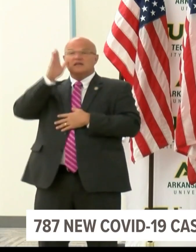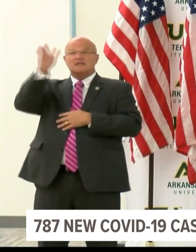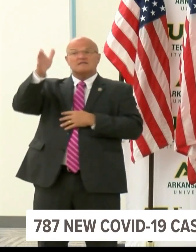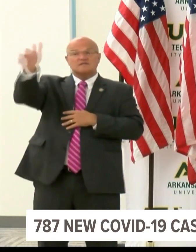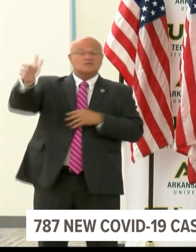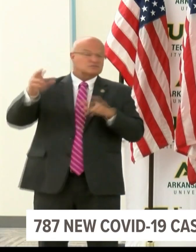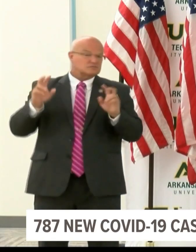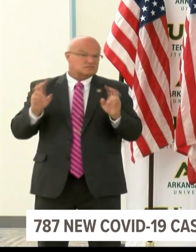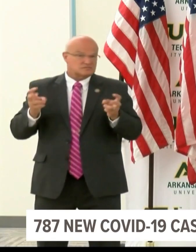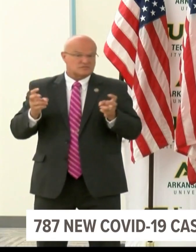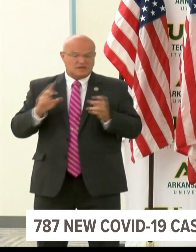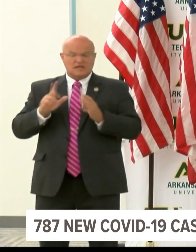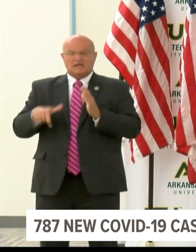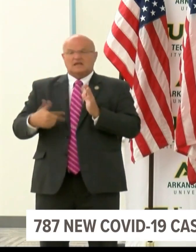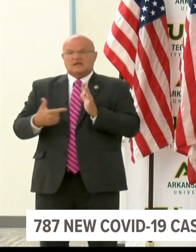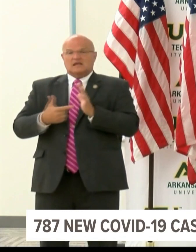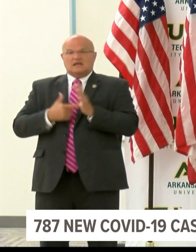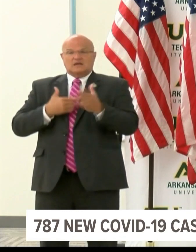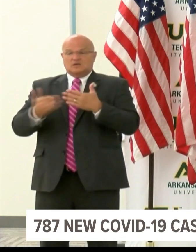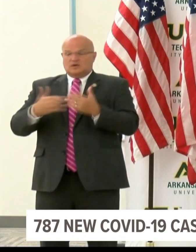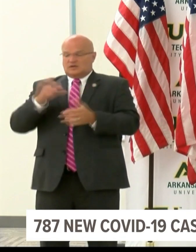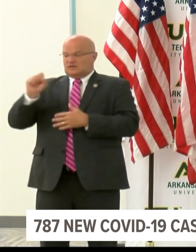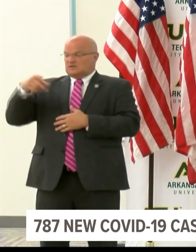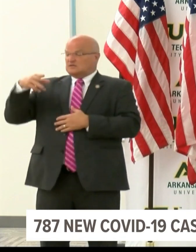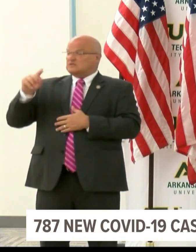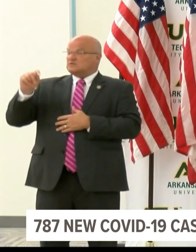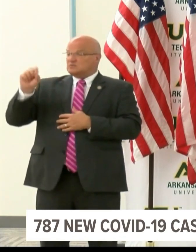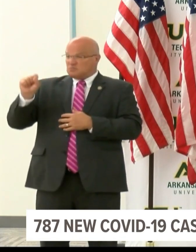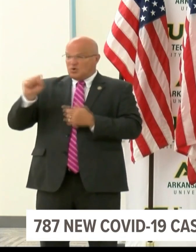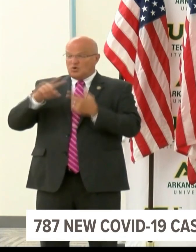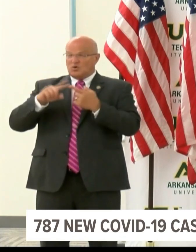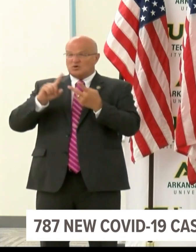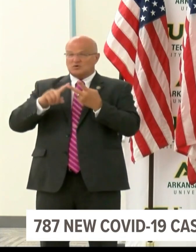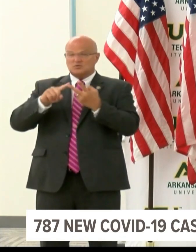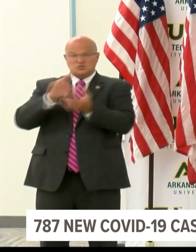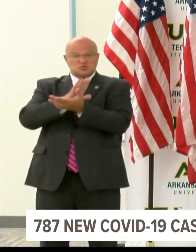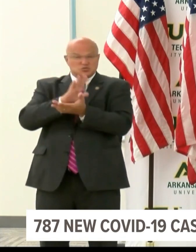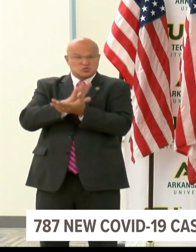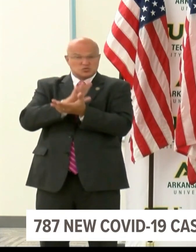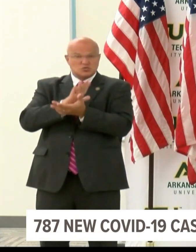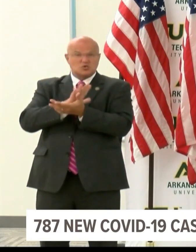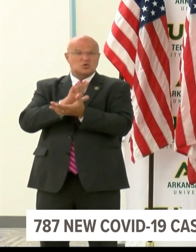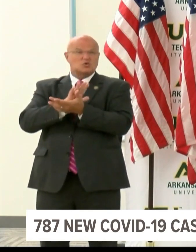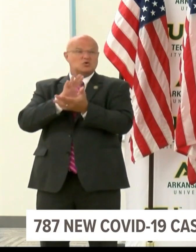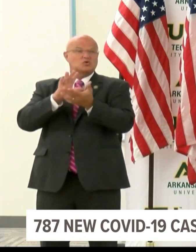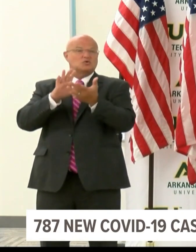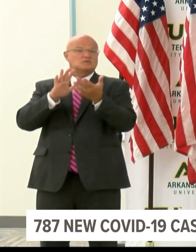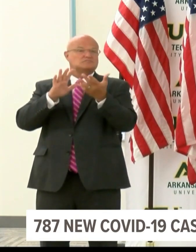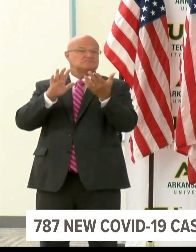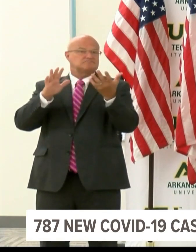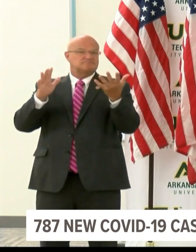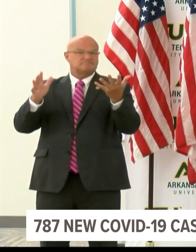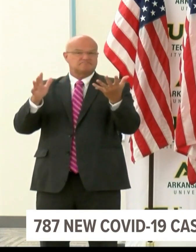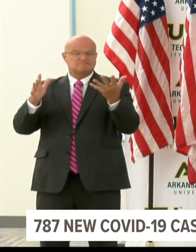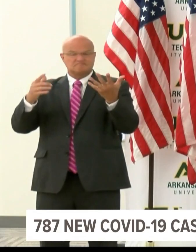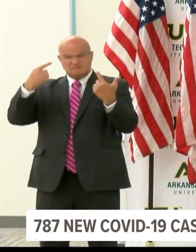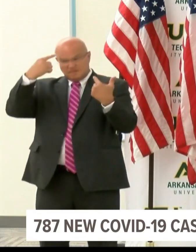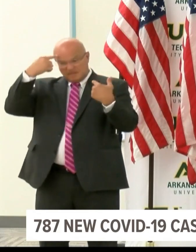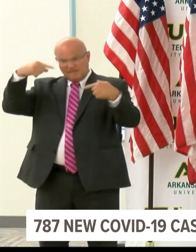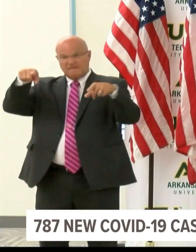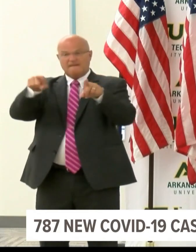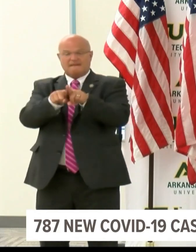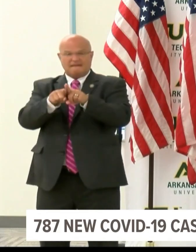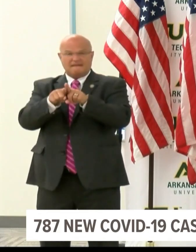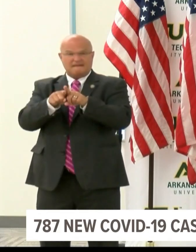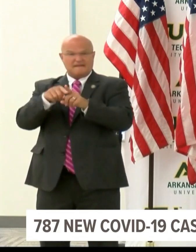these, whether it's sports or whether it is school, There's been a unity of opinion